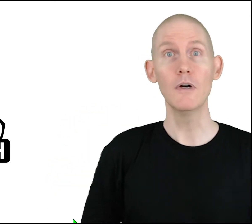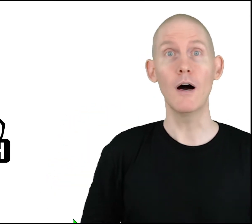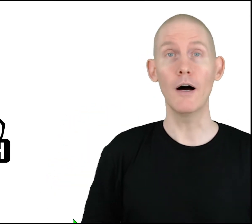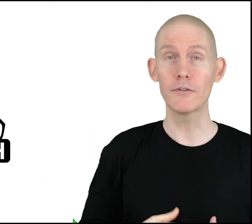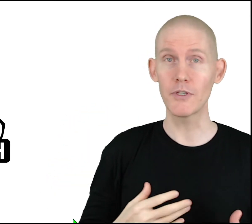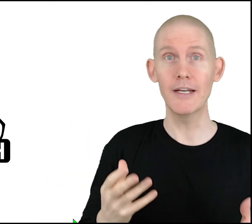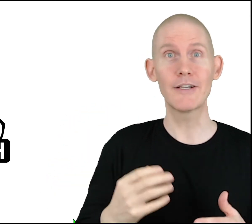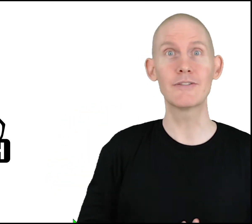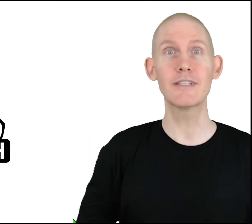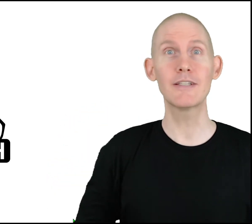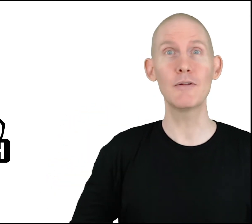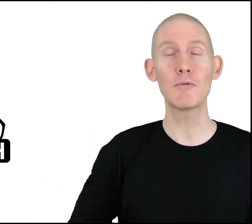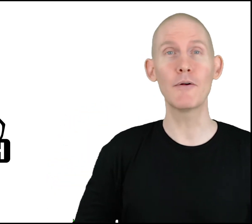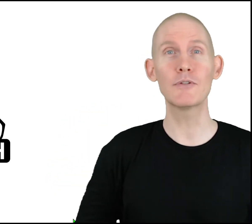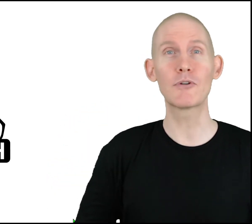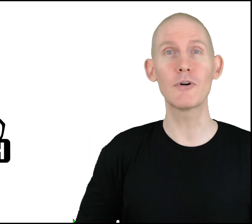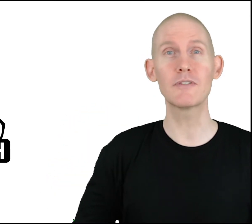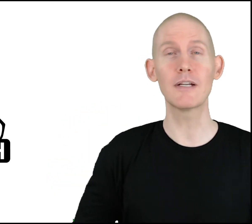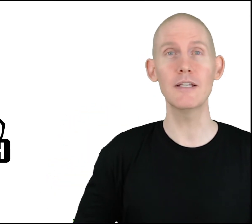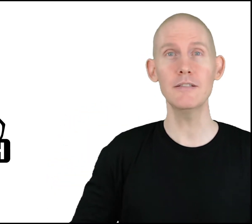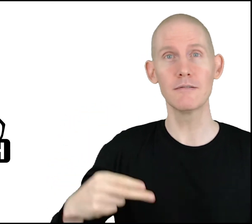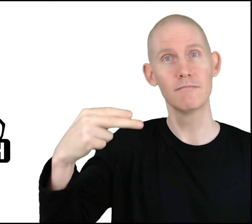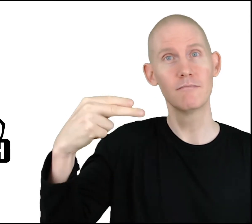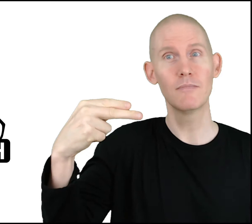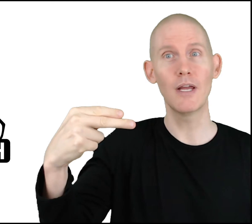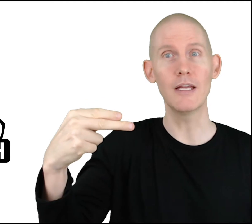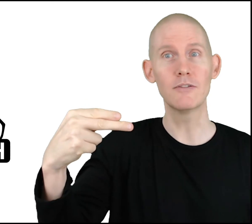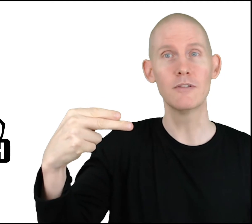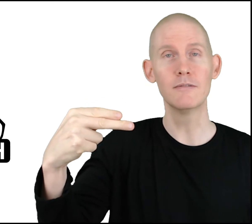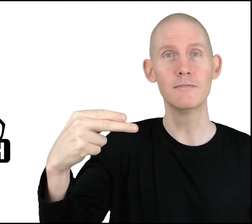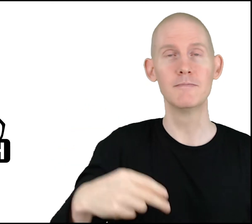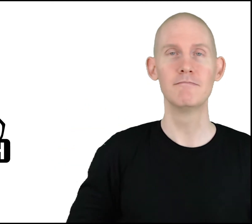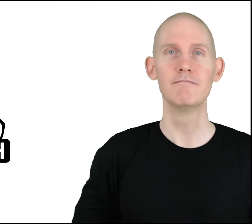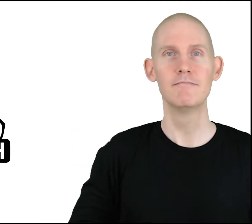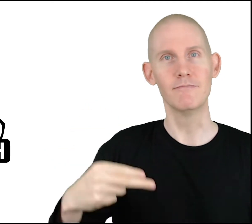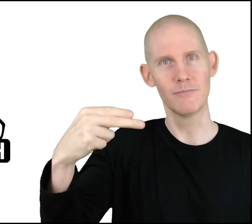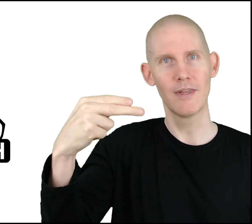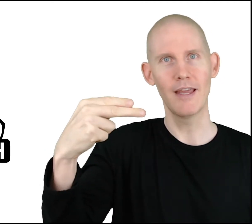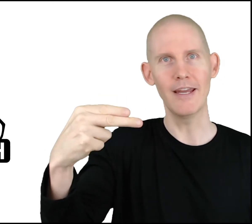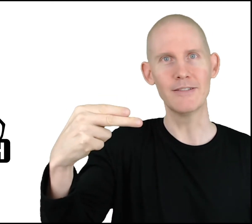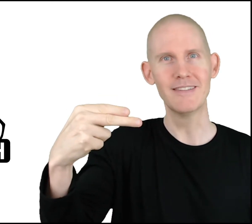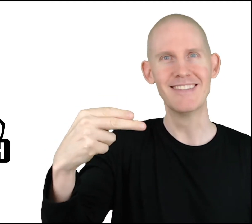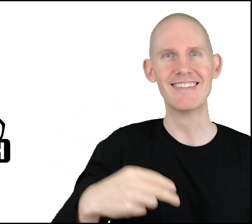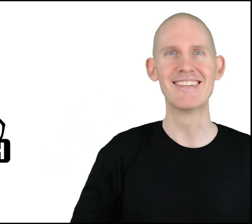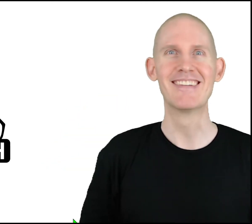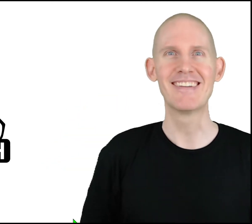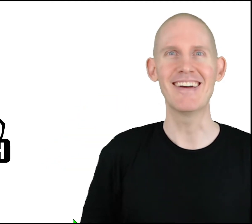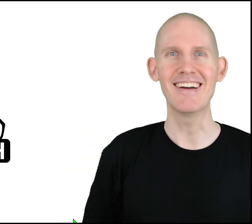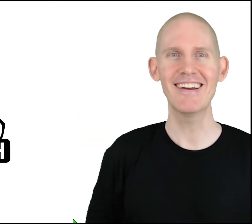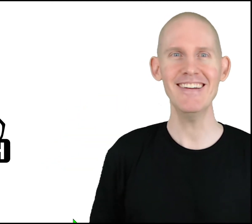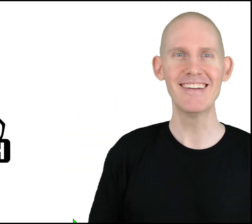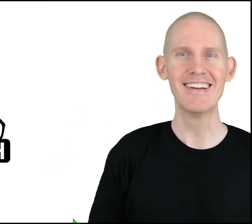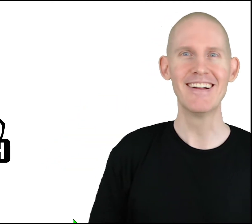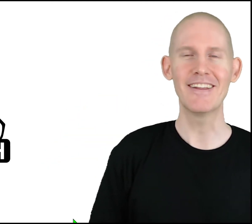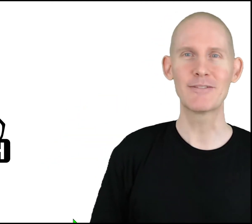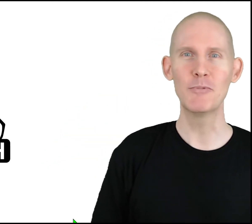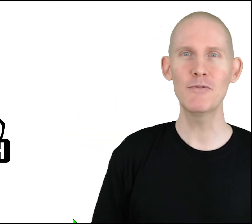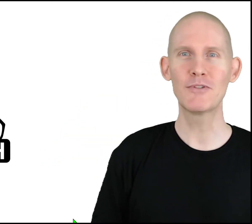I'll sign it consistently throughout this course like this. H. H. Let's move